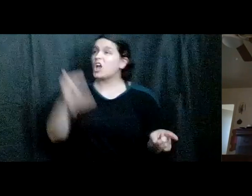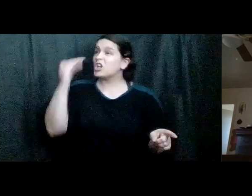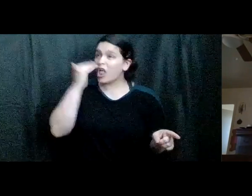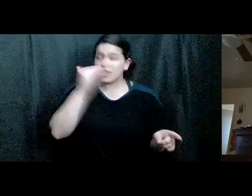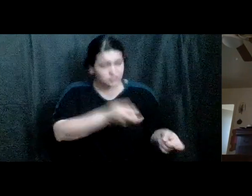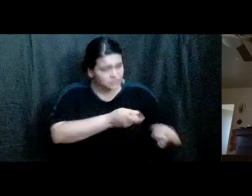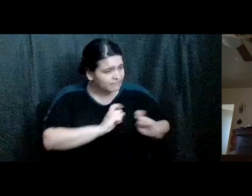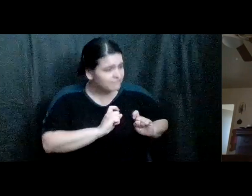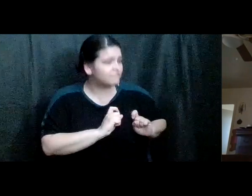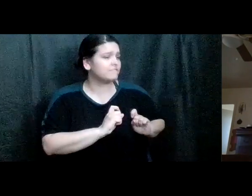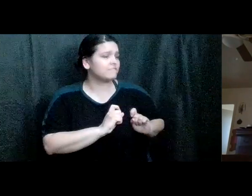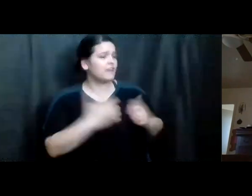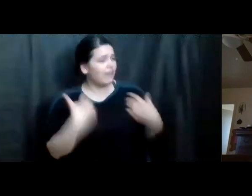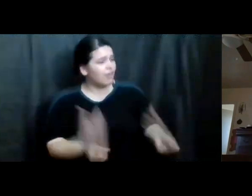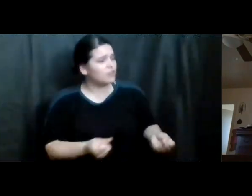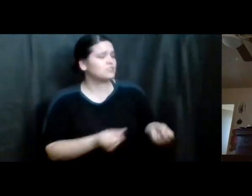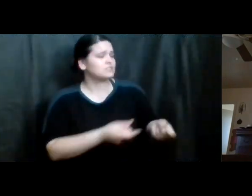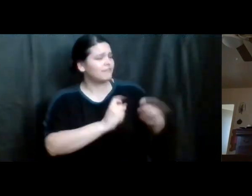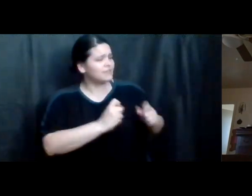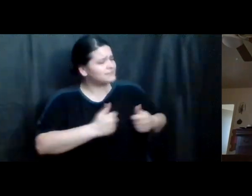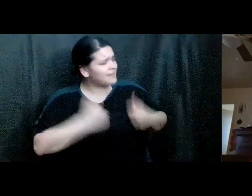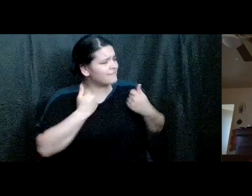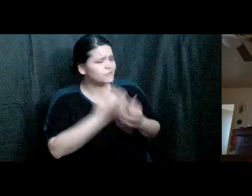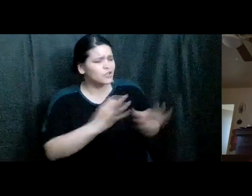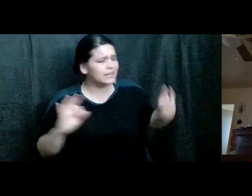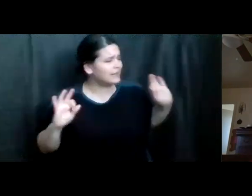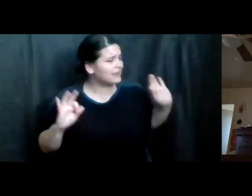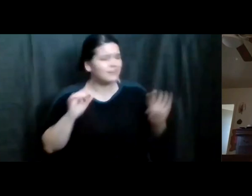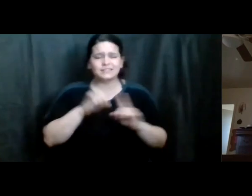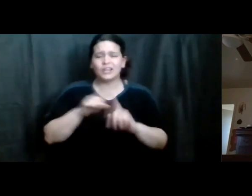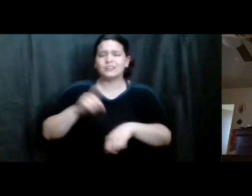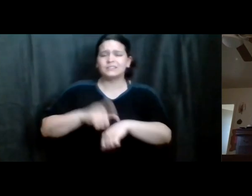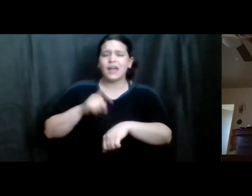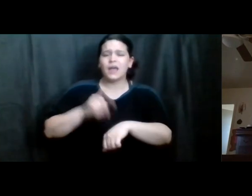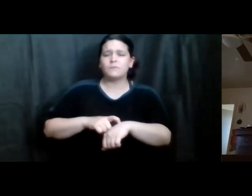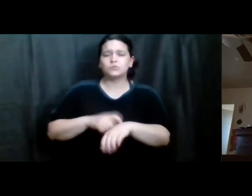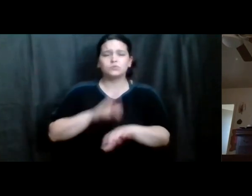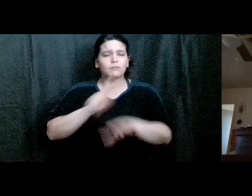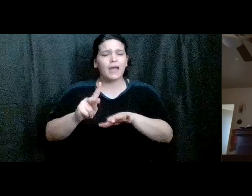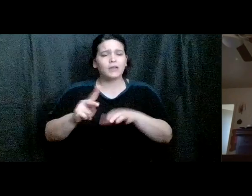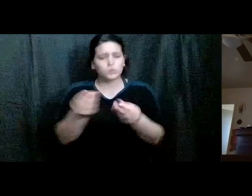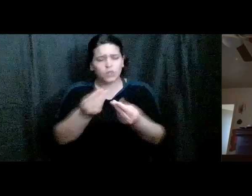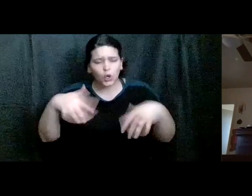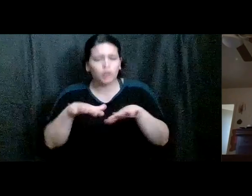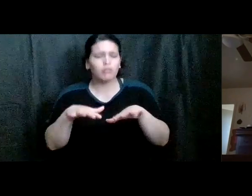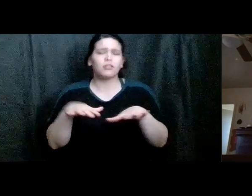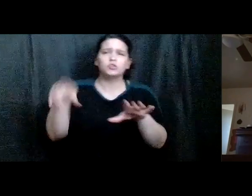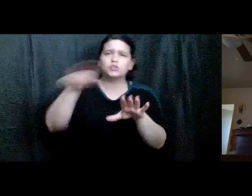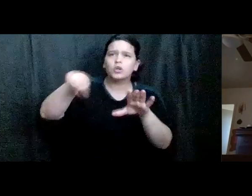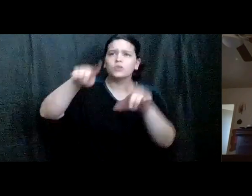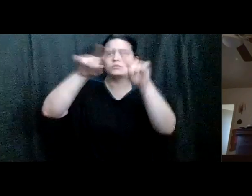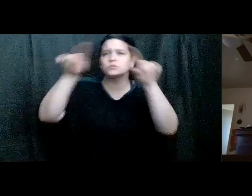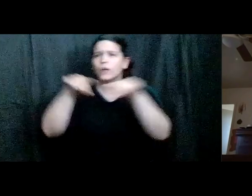we join them as part of our return. Perpetuity of creation, circles and squares, light and sound, wind and